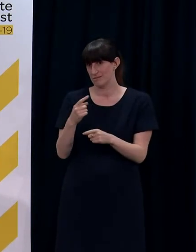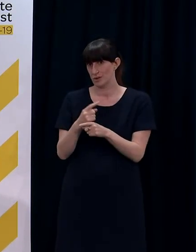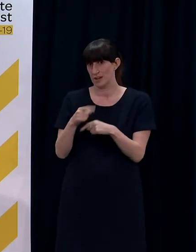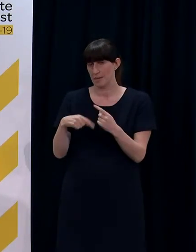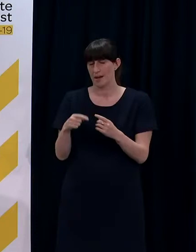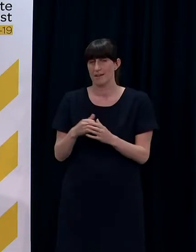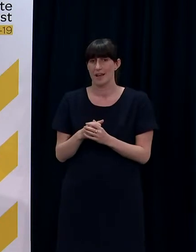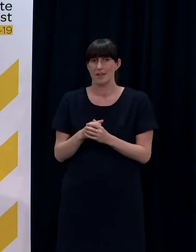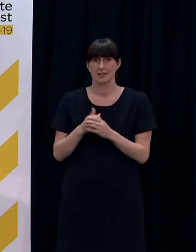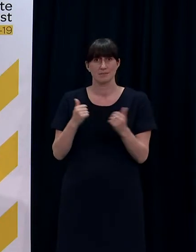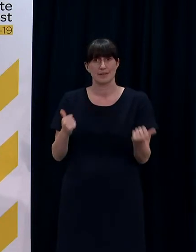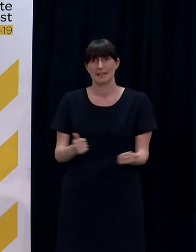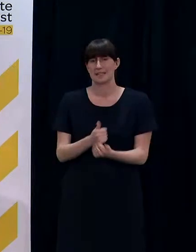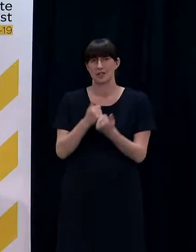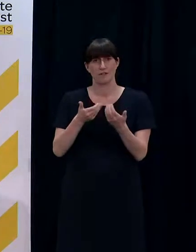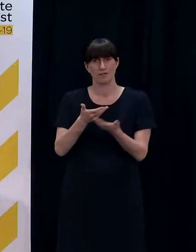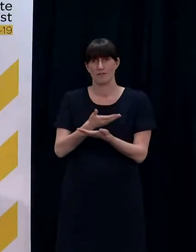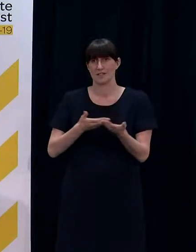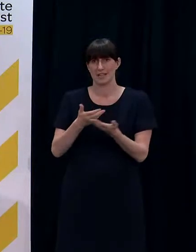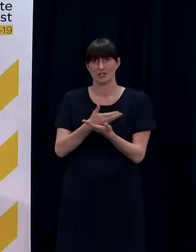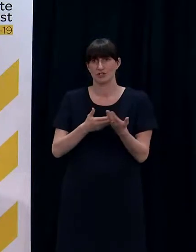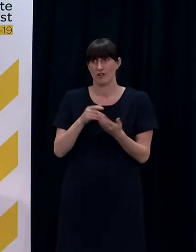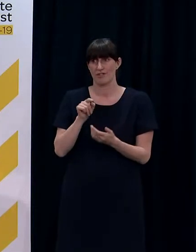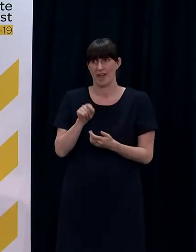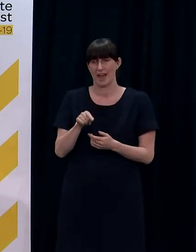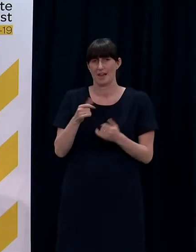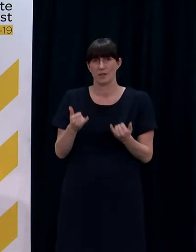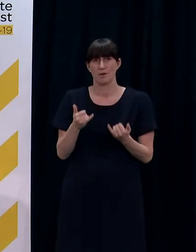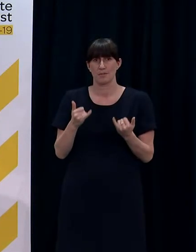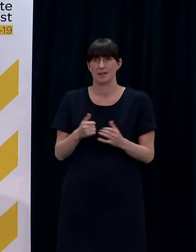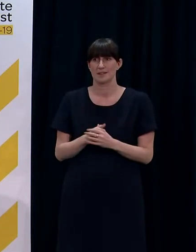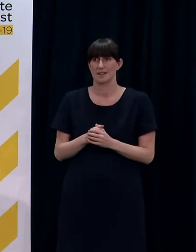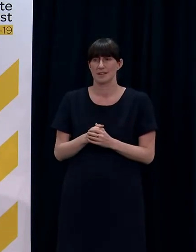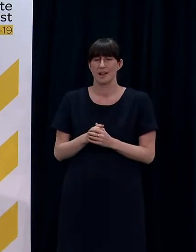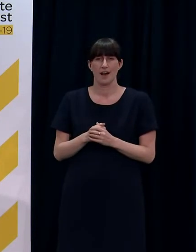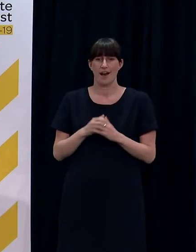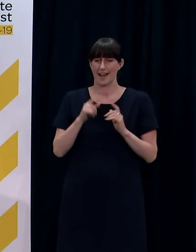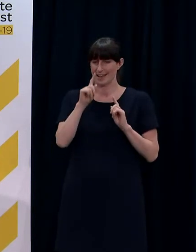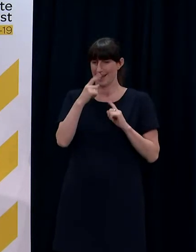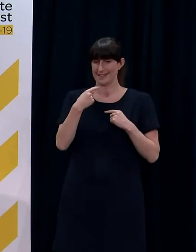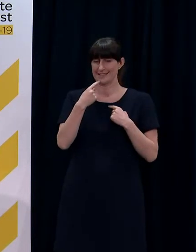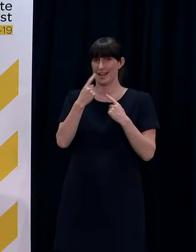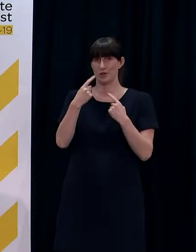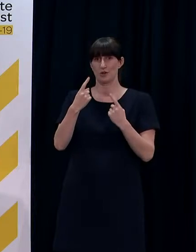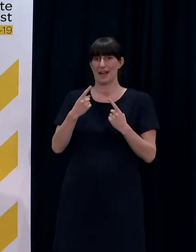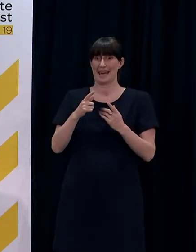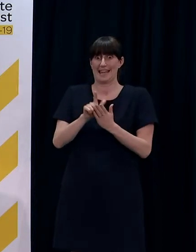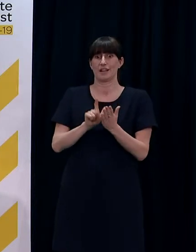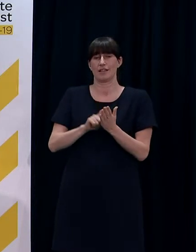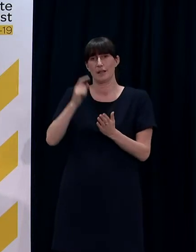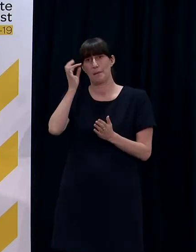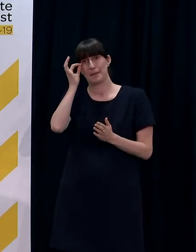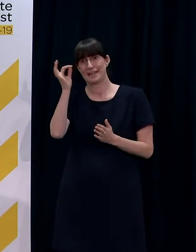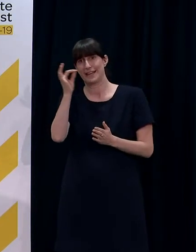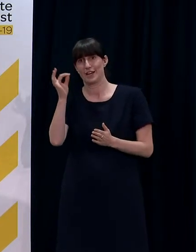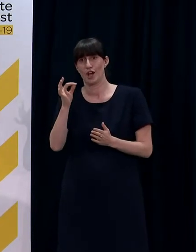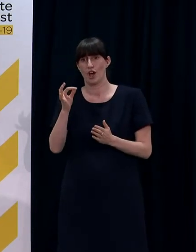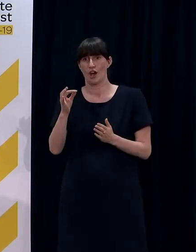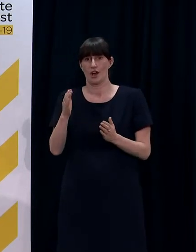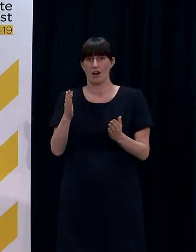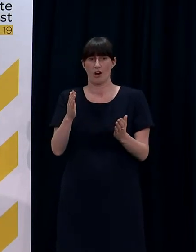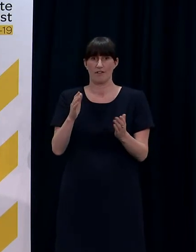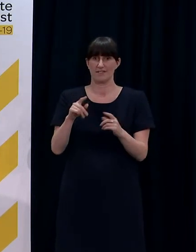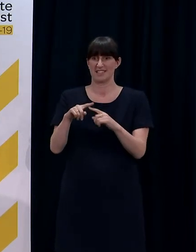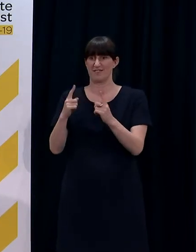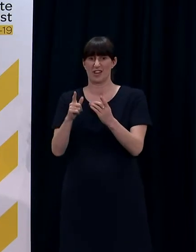conversations going on about that at the moment, and I'm not going to venture a legal opinion around the relative weight of one law against another